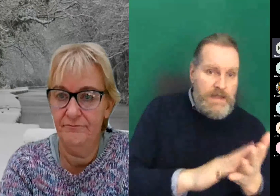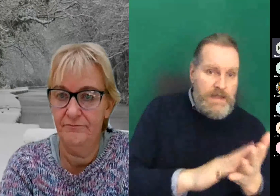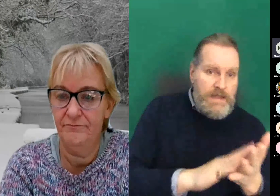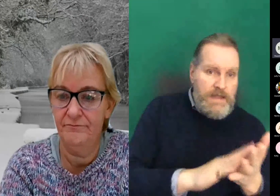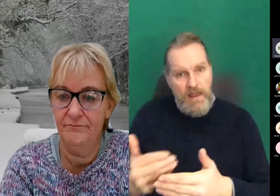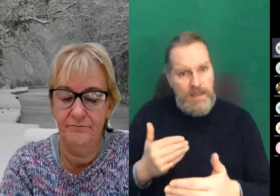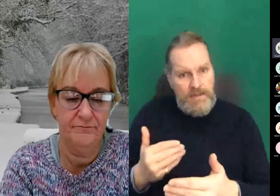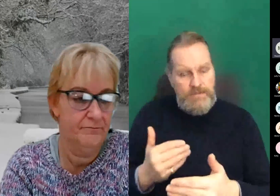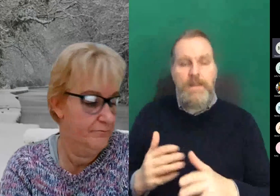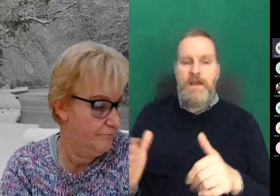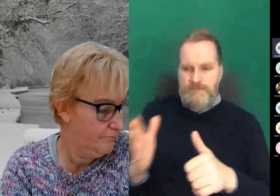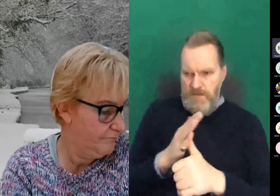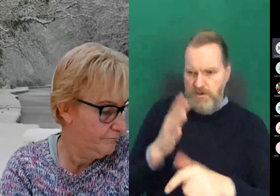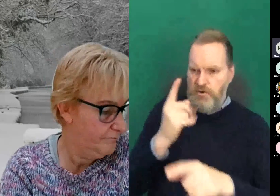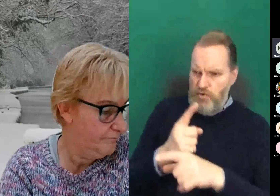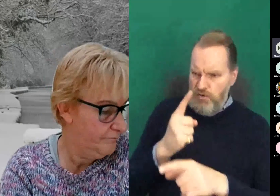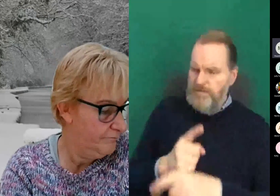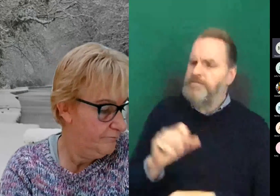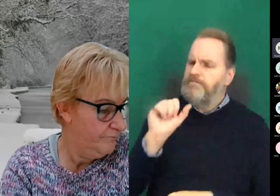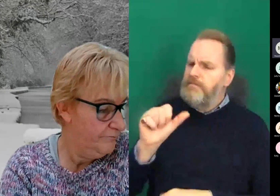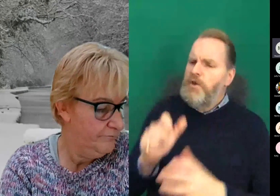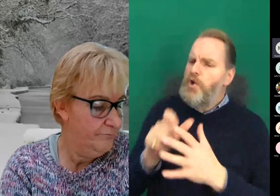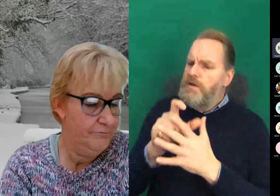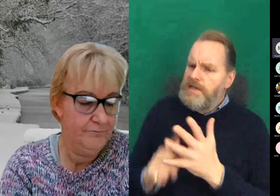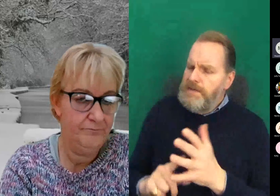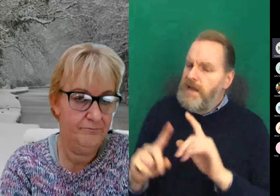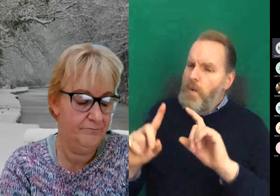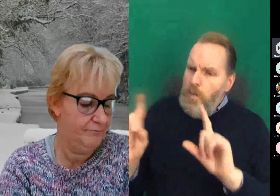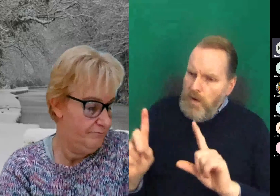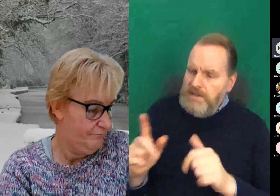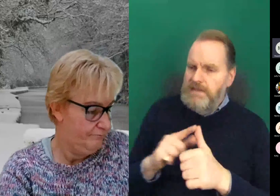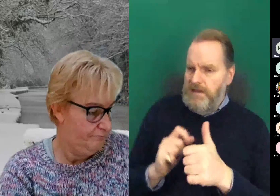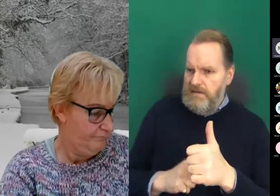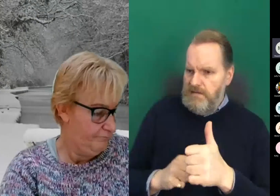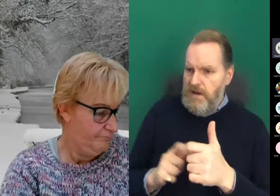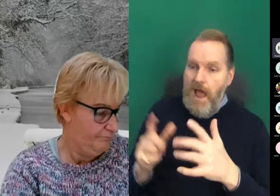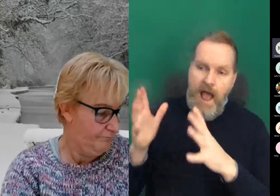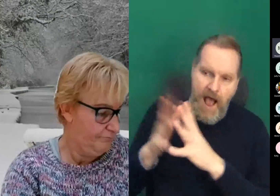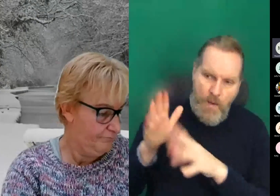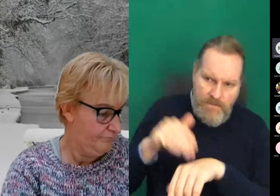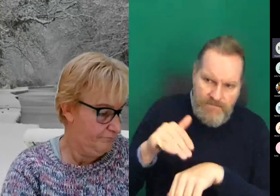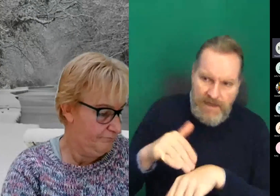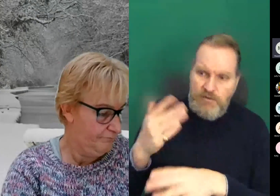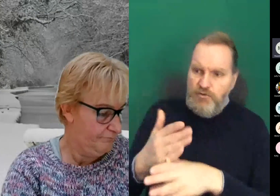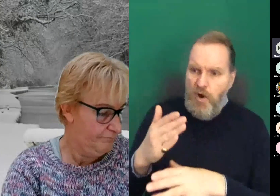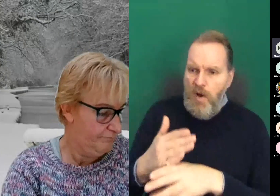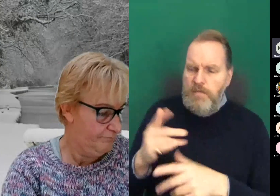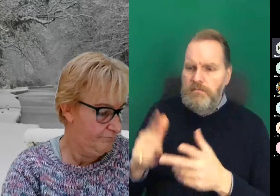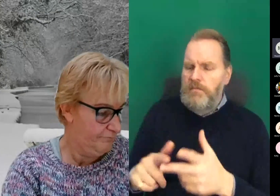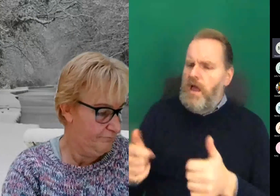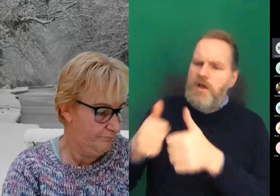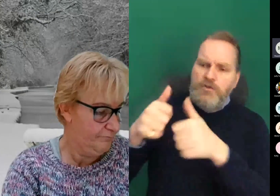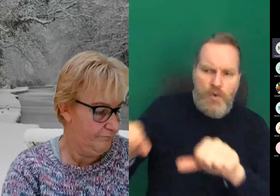disability and how it affects doing the job, sketch out some solutions, and then you can request that